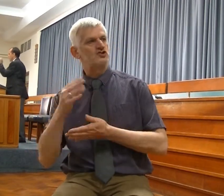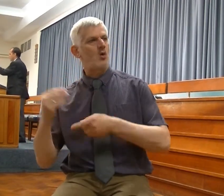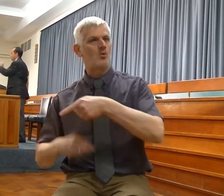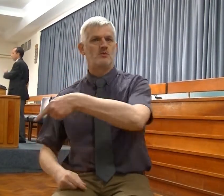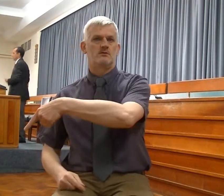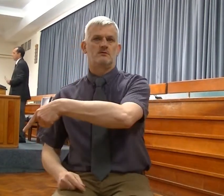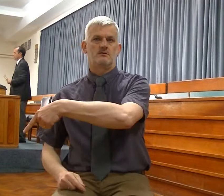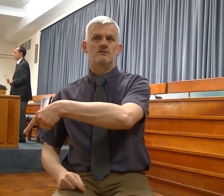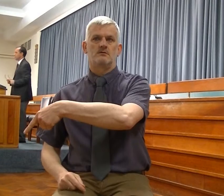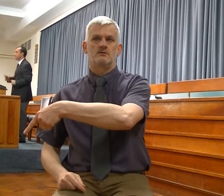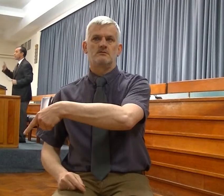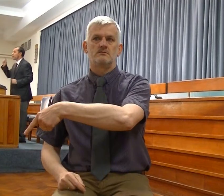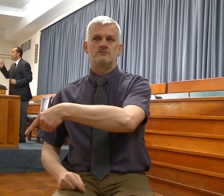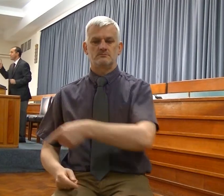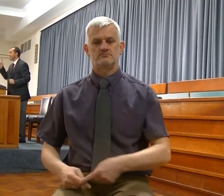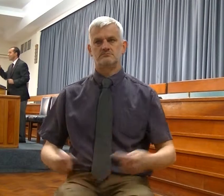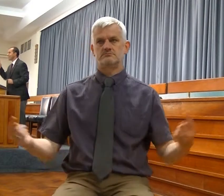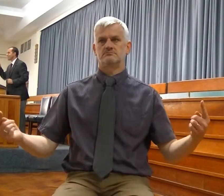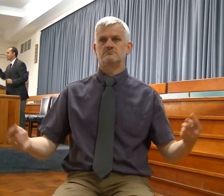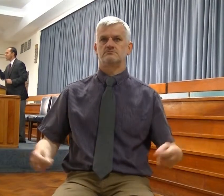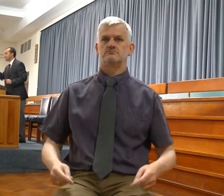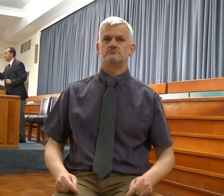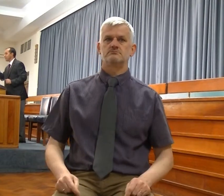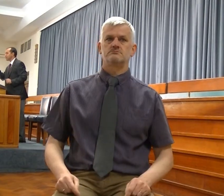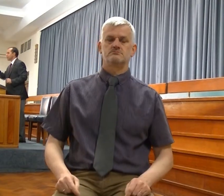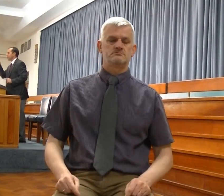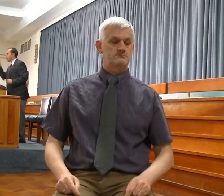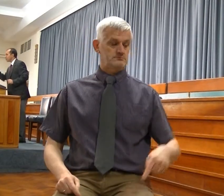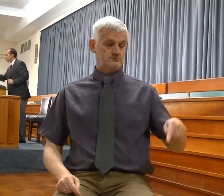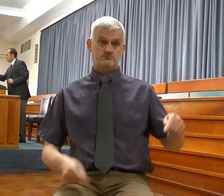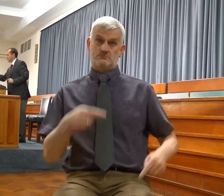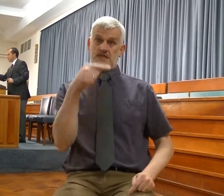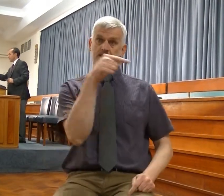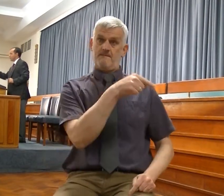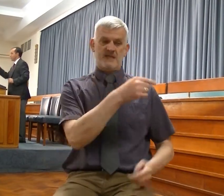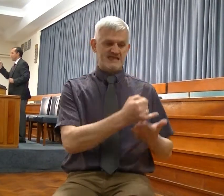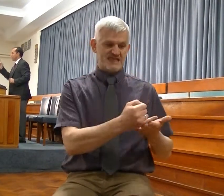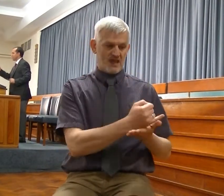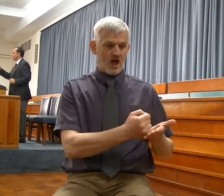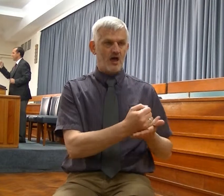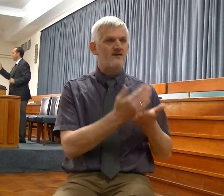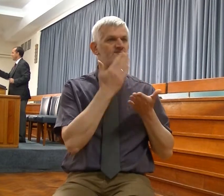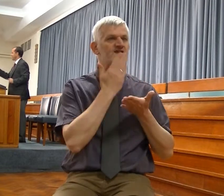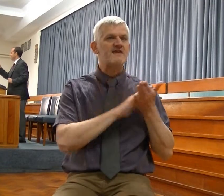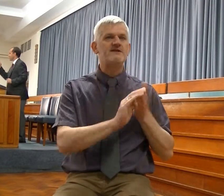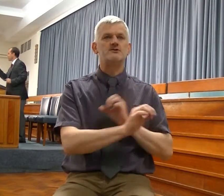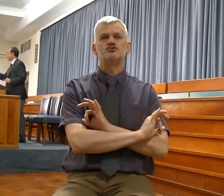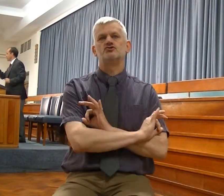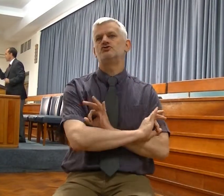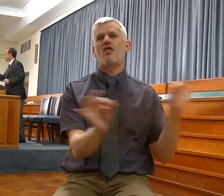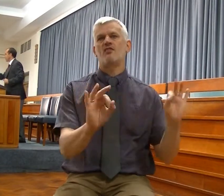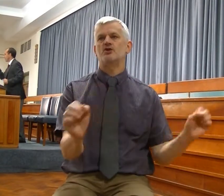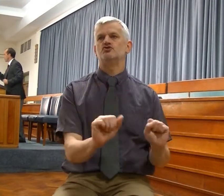priceless soul, he prayed to save his soul. One died as a sinner, not forgiven, but the second